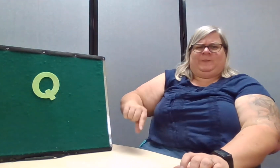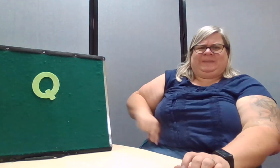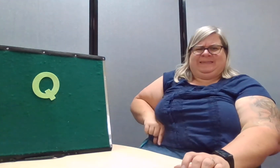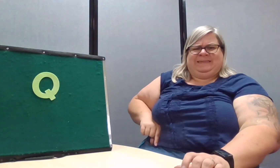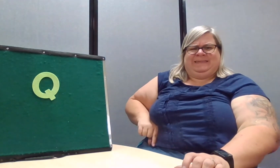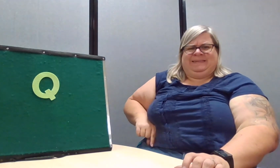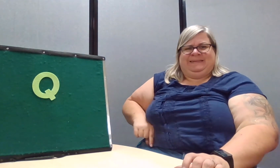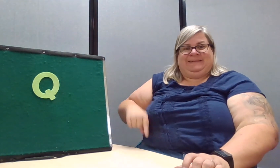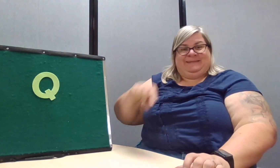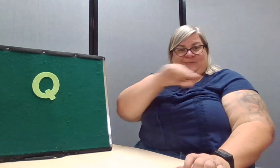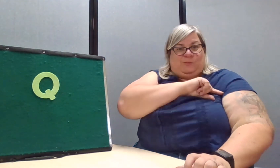Queen.